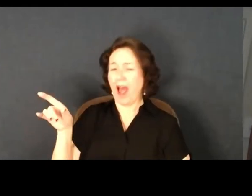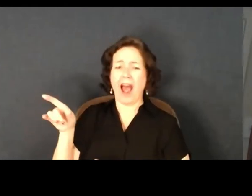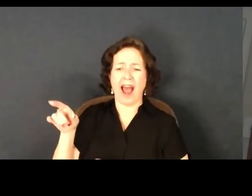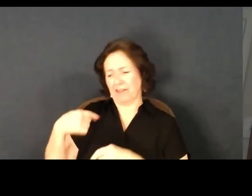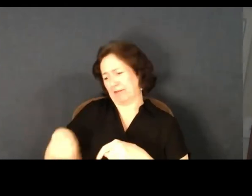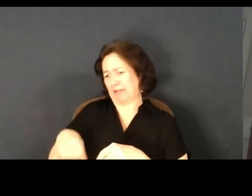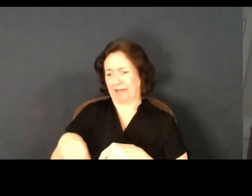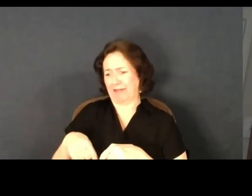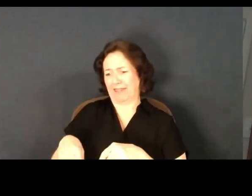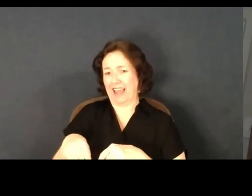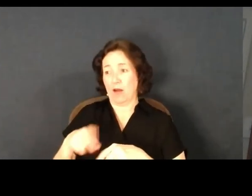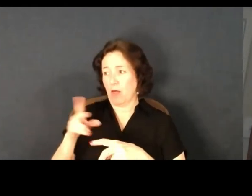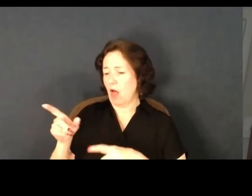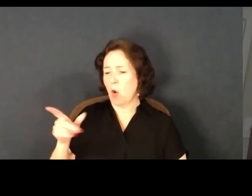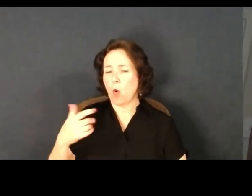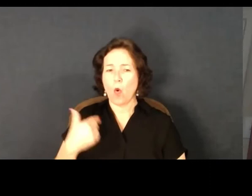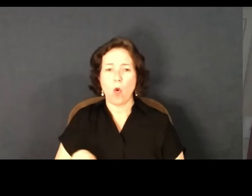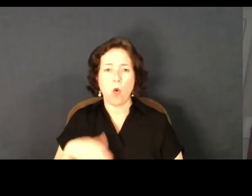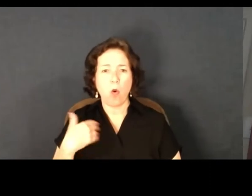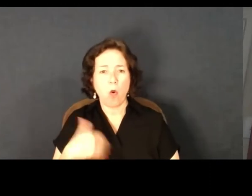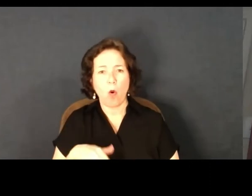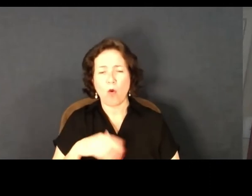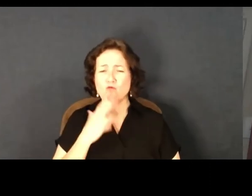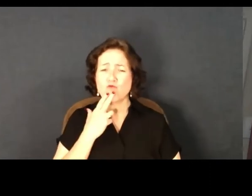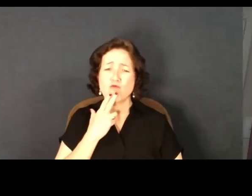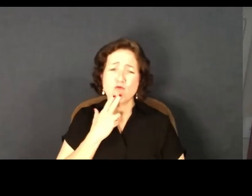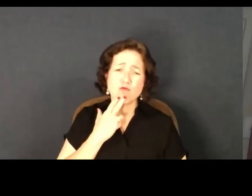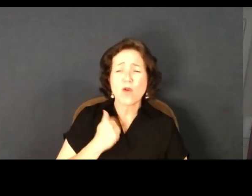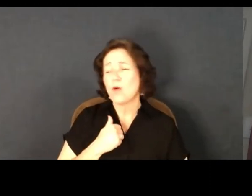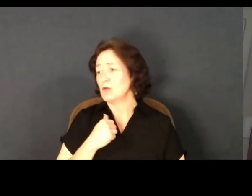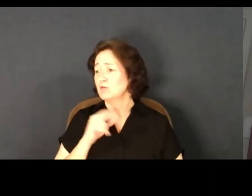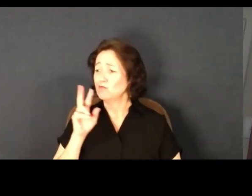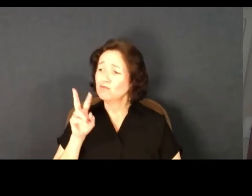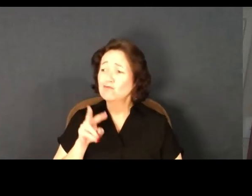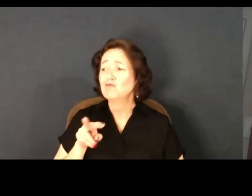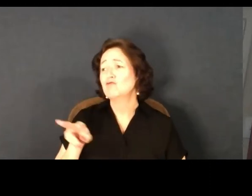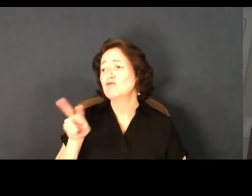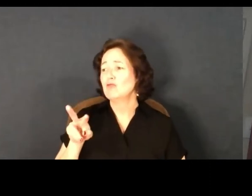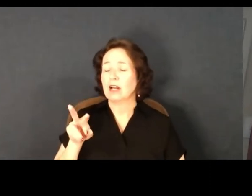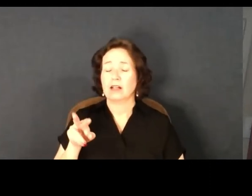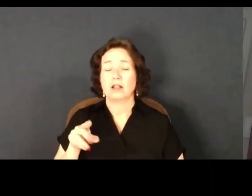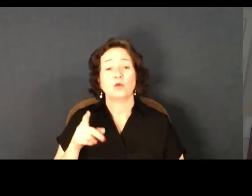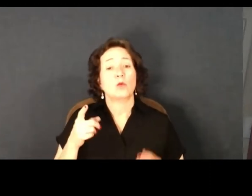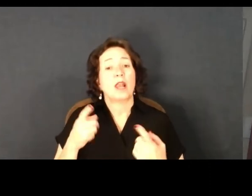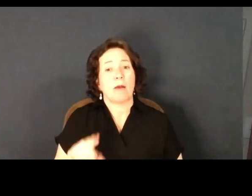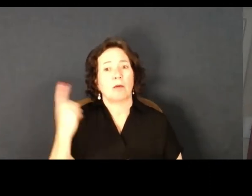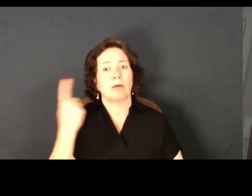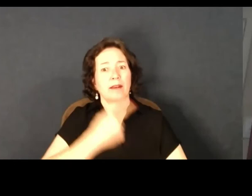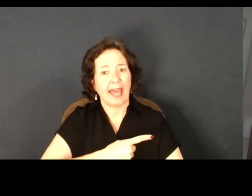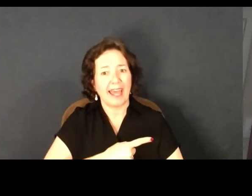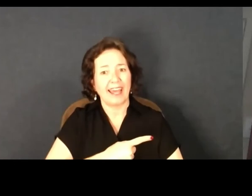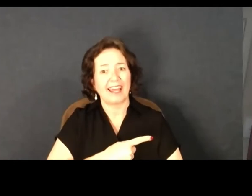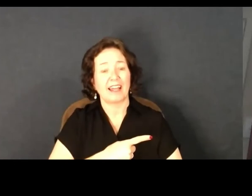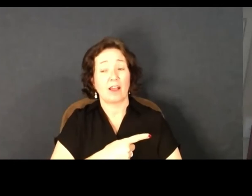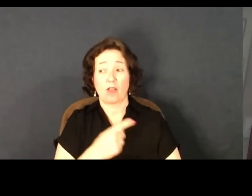clickety-clacking, she thought he was just so cute. And finally one day, clickety-clack and